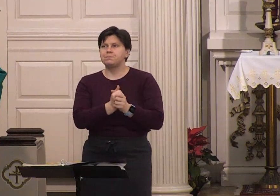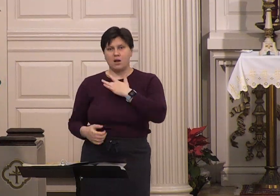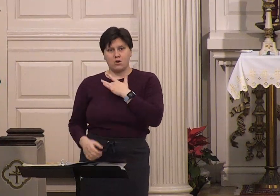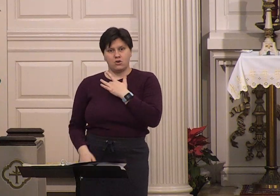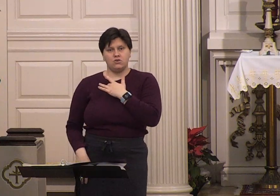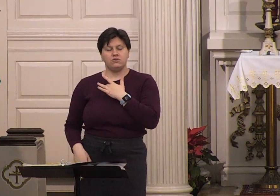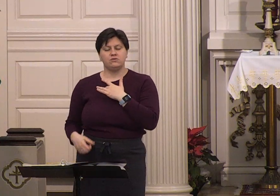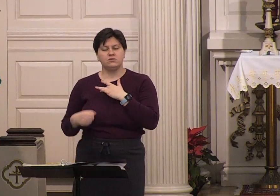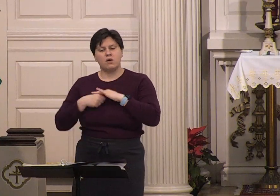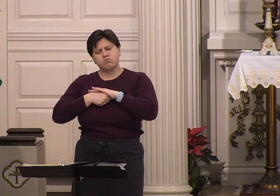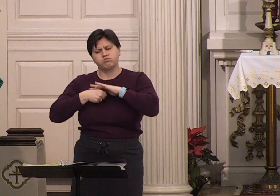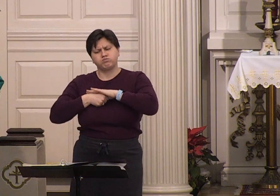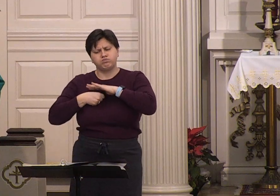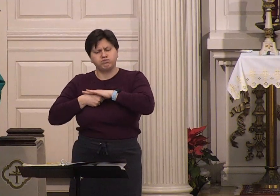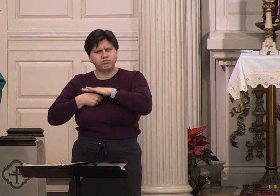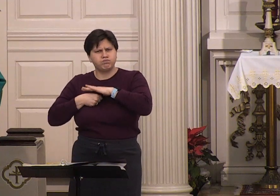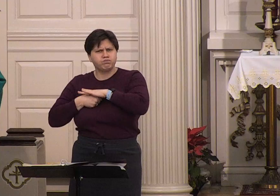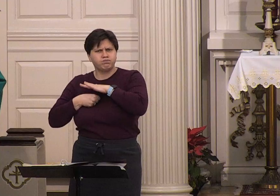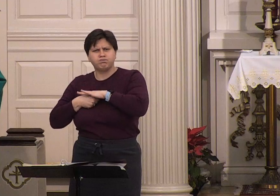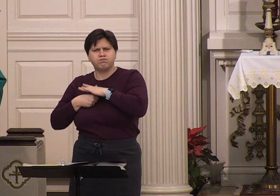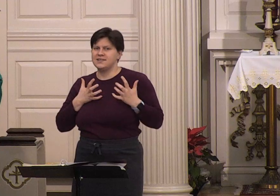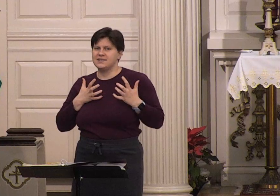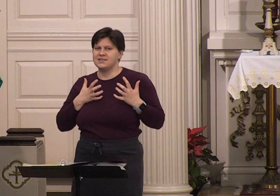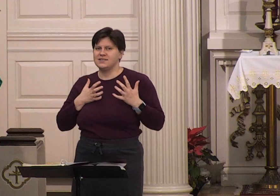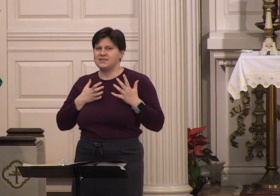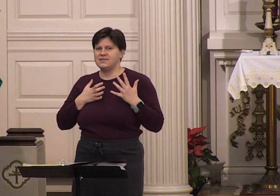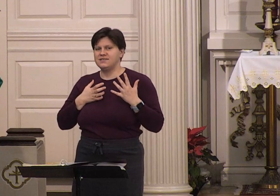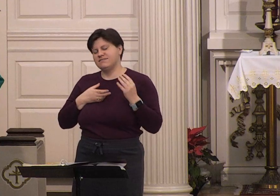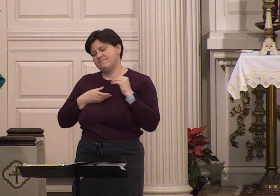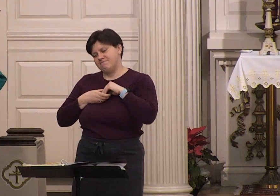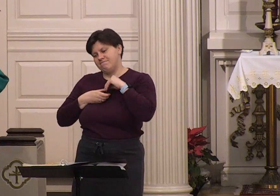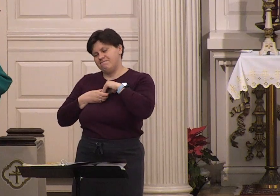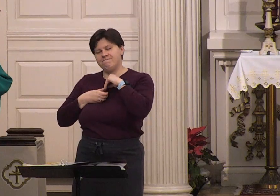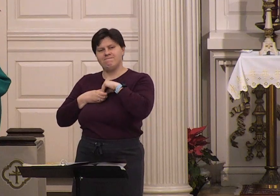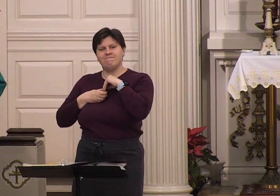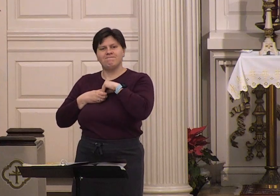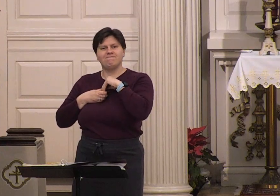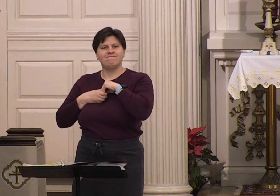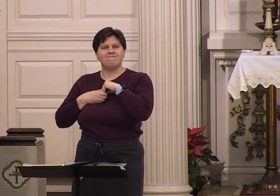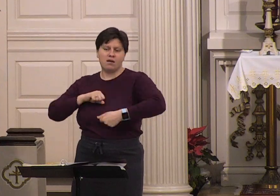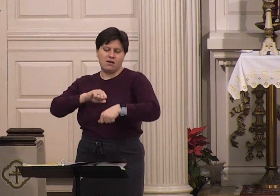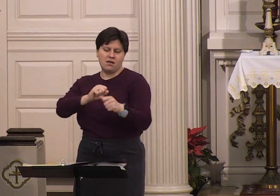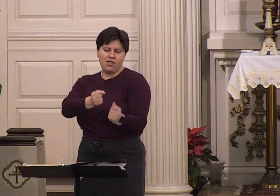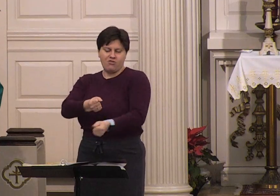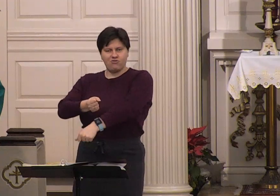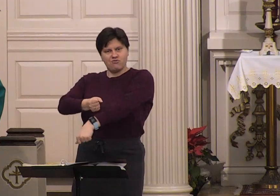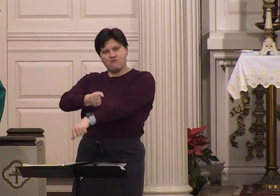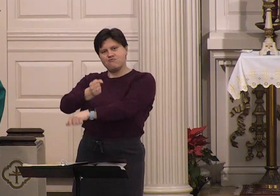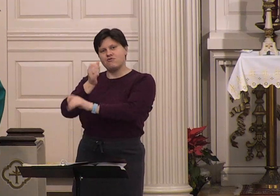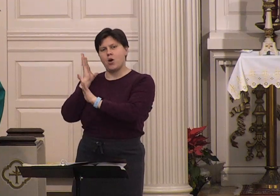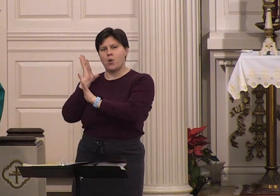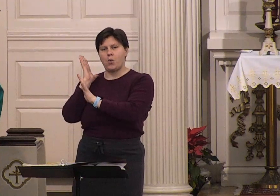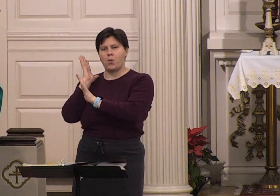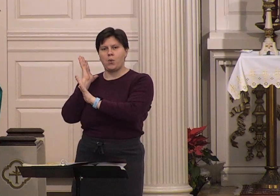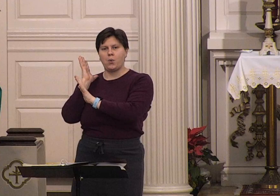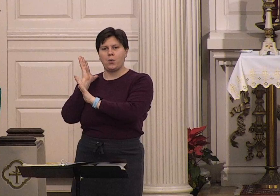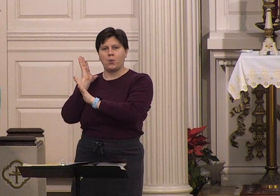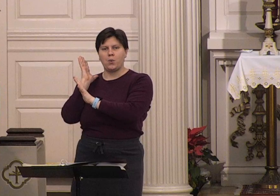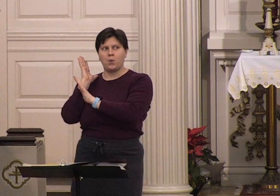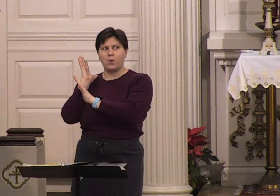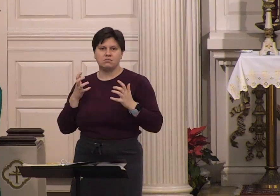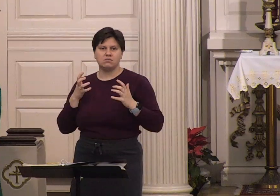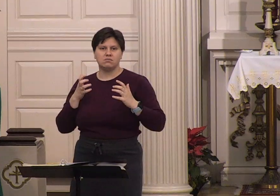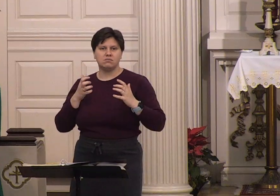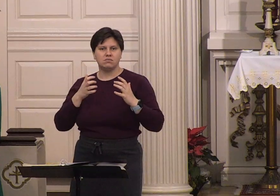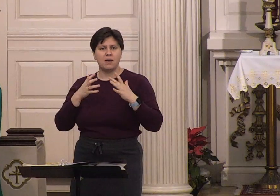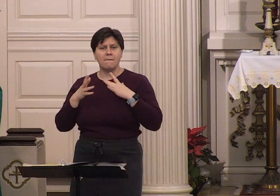with all the stuff I want to fill it with, I throw it all out, all the things I want, all the people